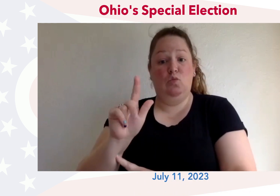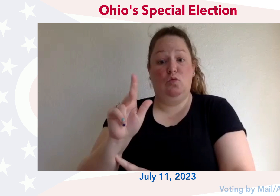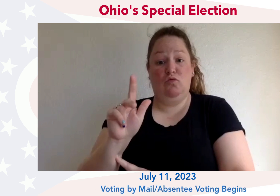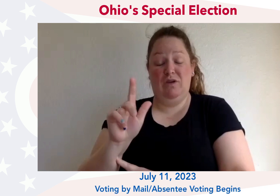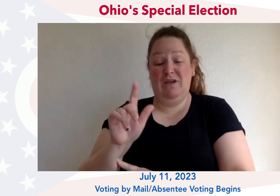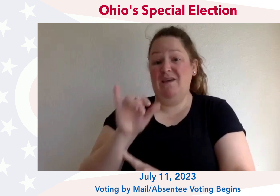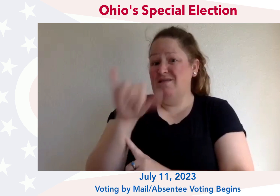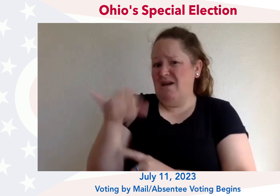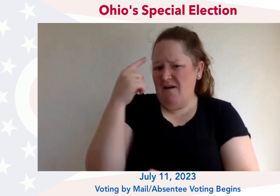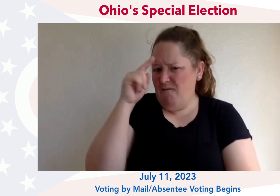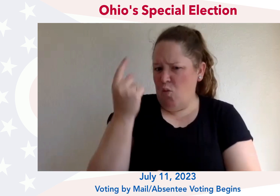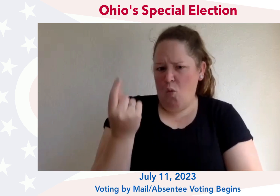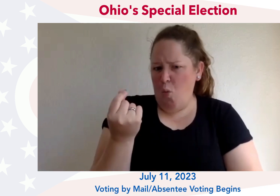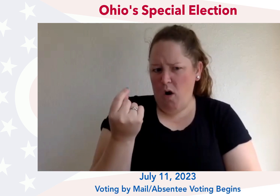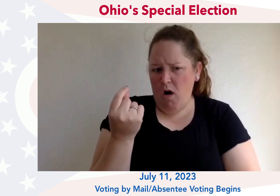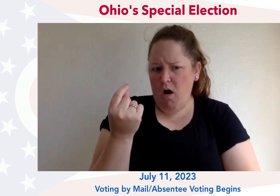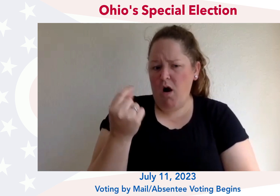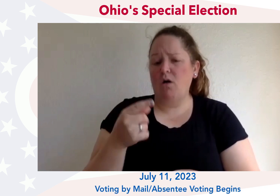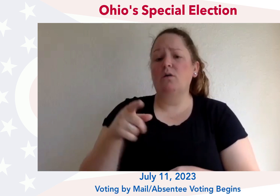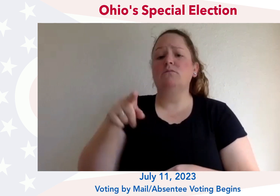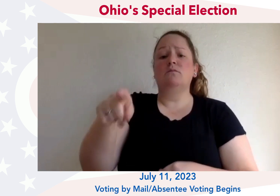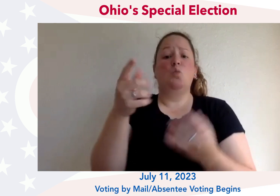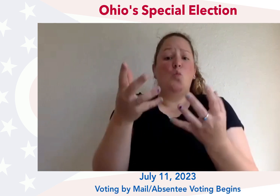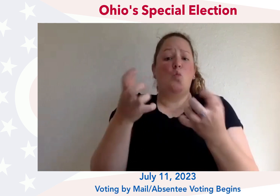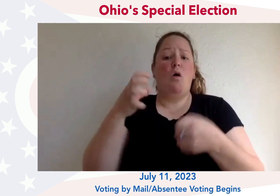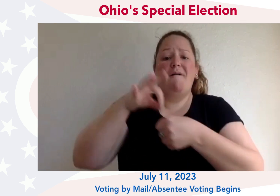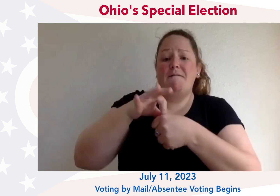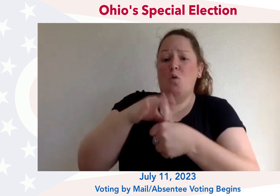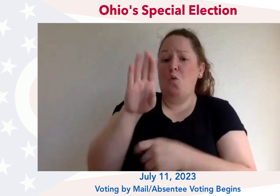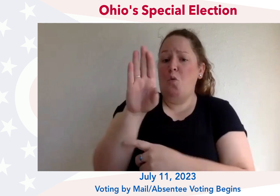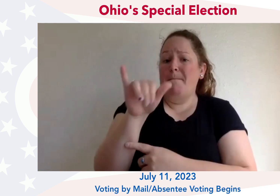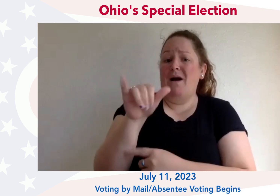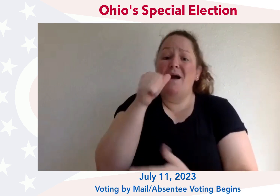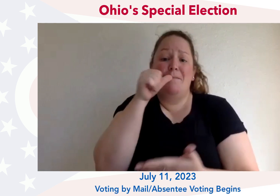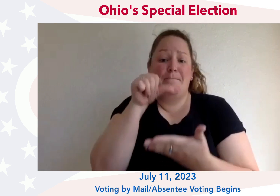July 11th, 2023 is the next date.